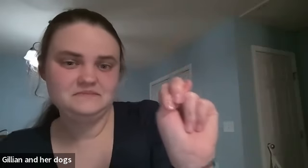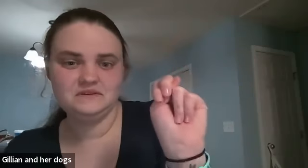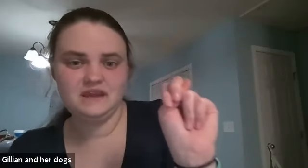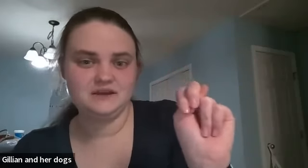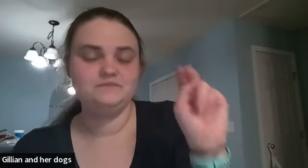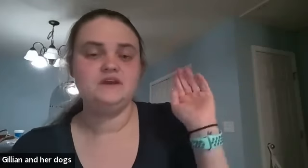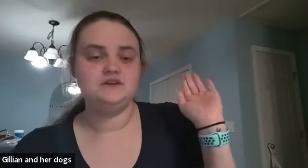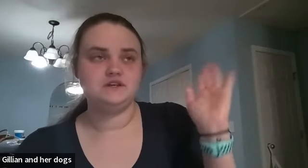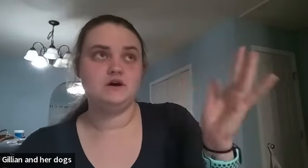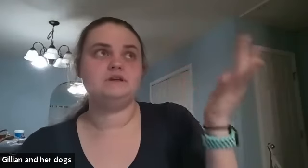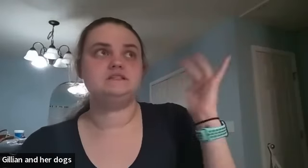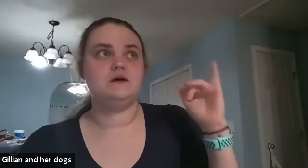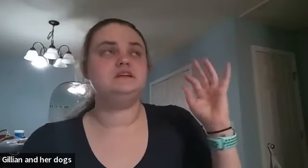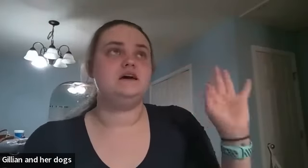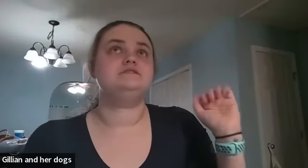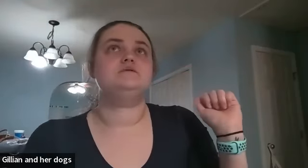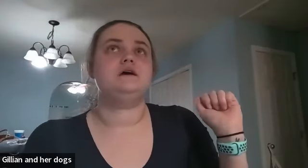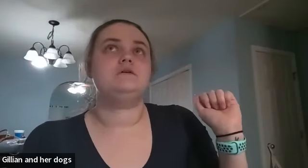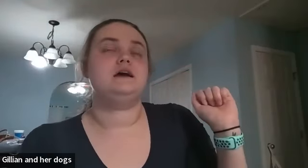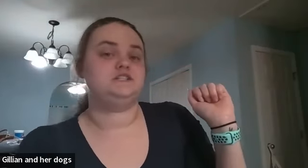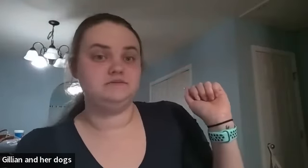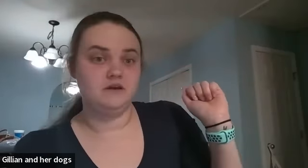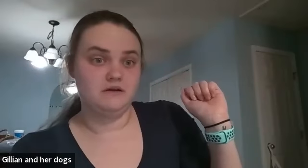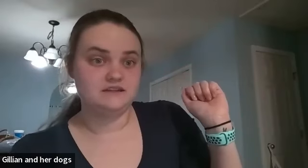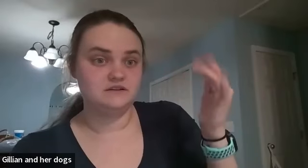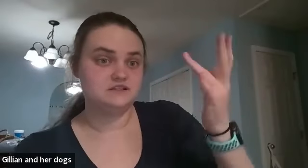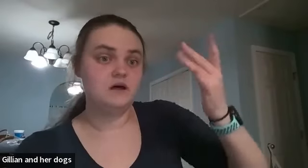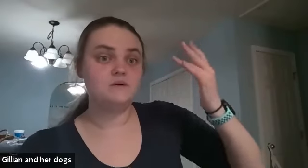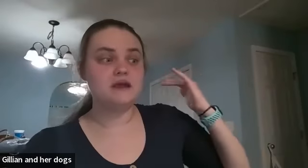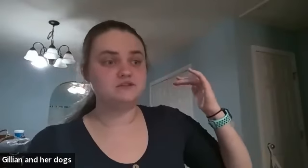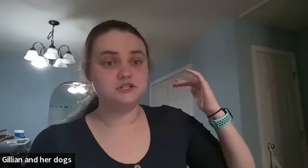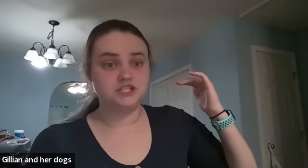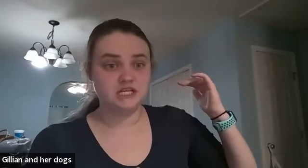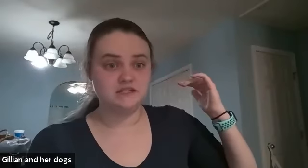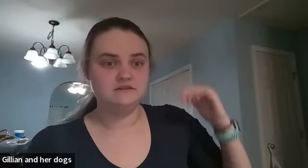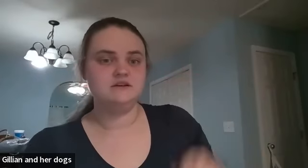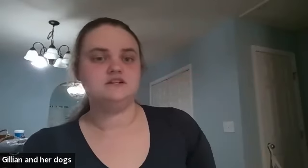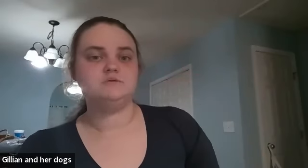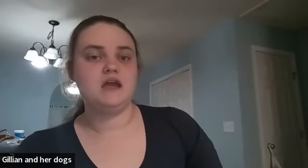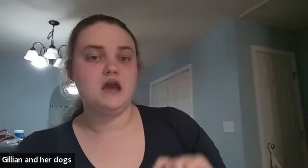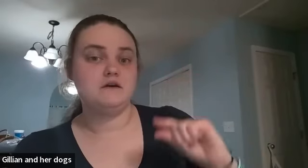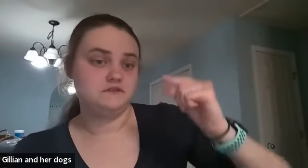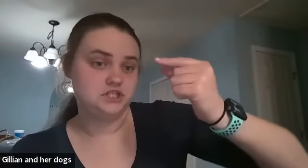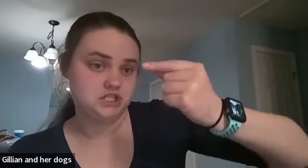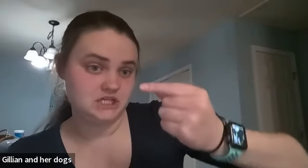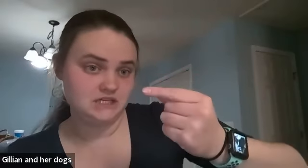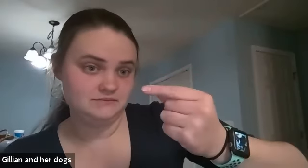Okay, good. So we stopped at F, so now we're at G. All right, so let's go all the way back to our G. So we have G,